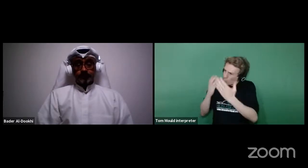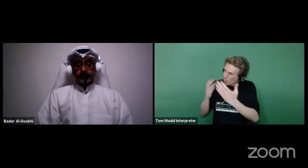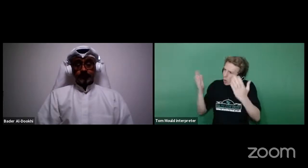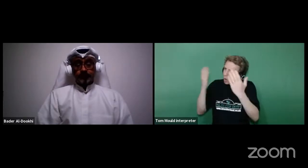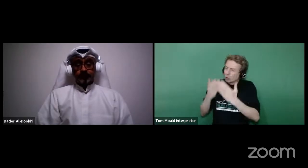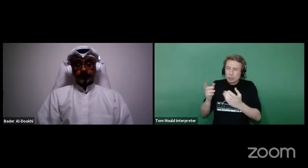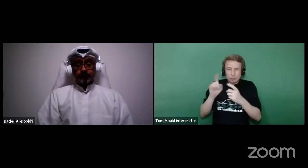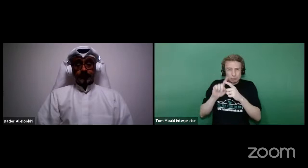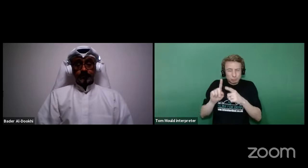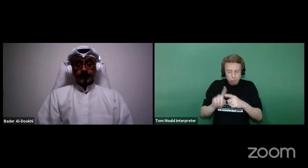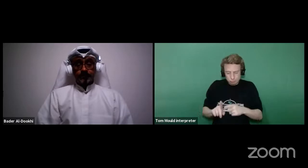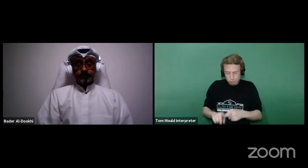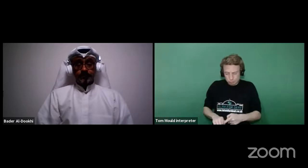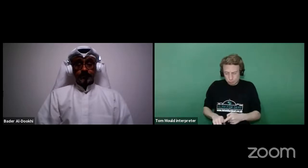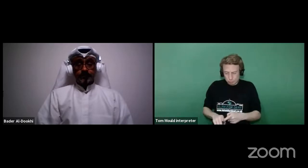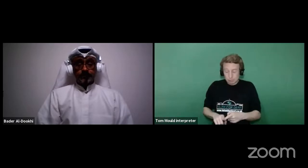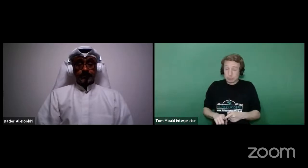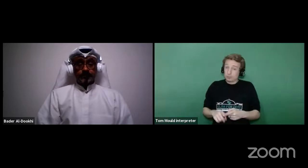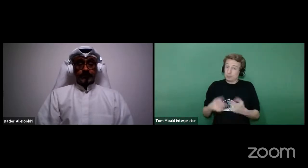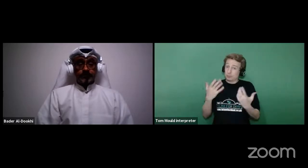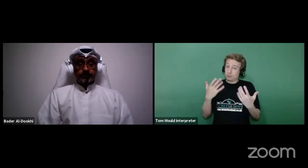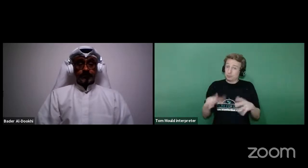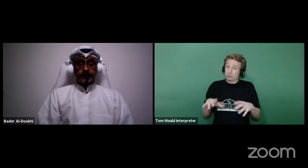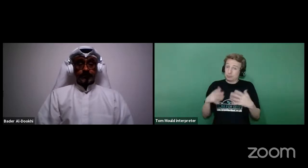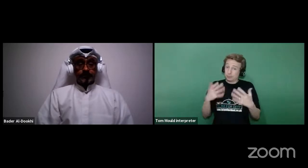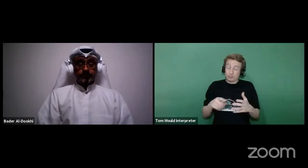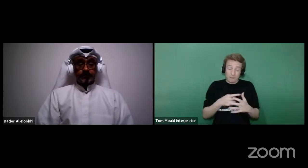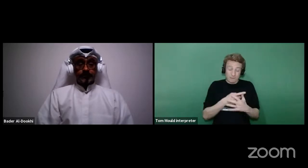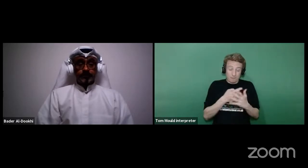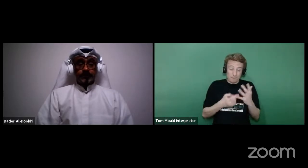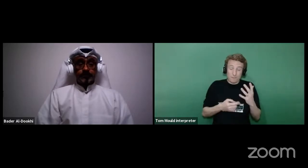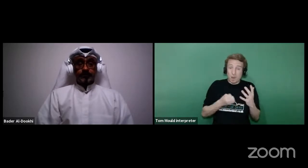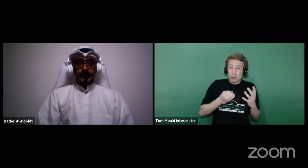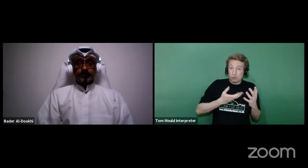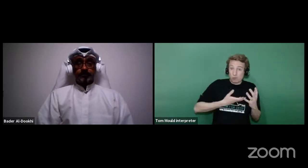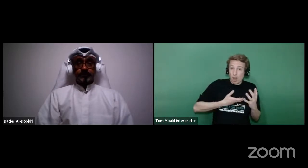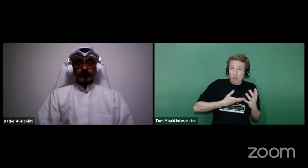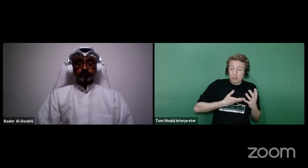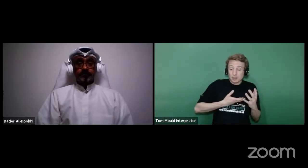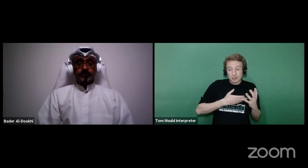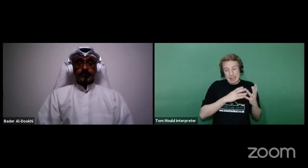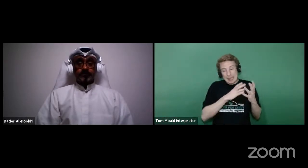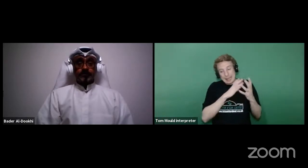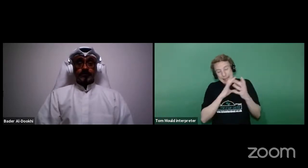actualizes these 5 rights that Islam promotes. It